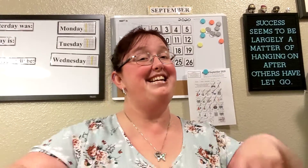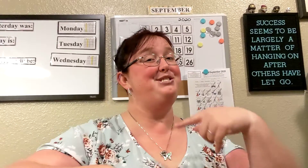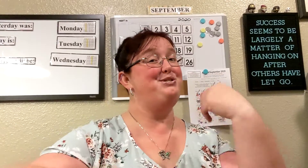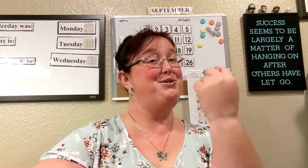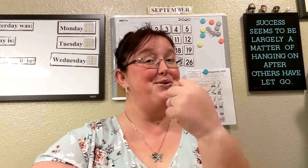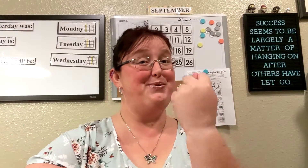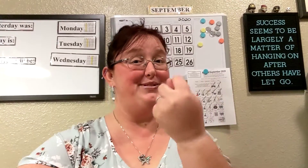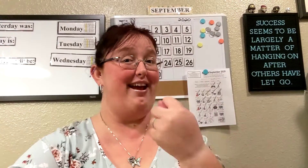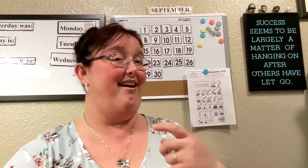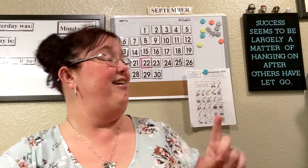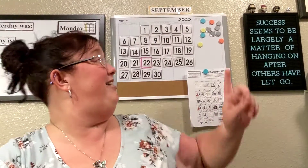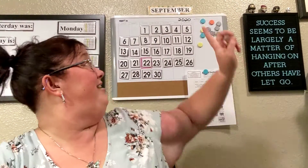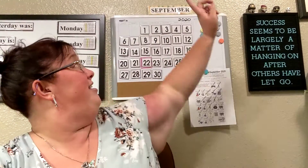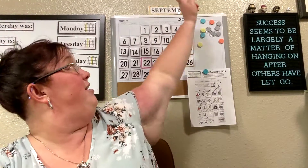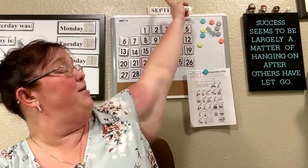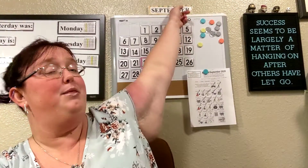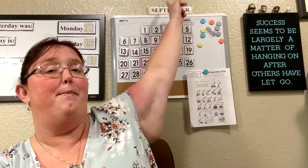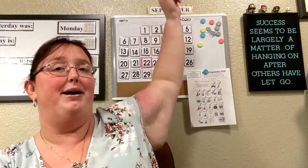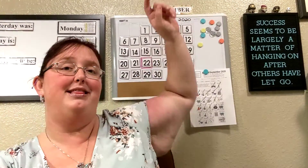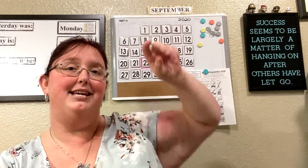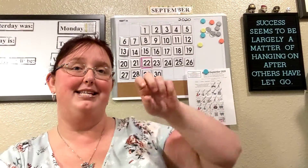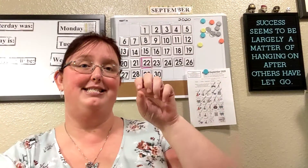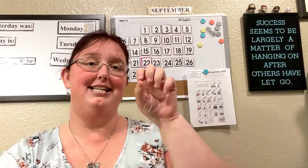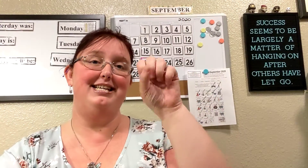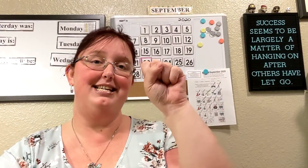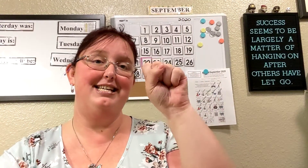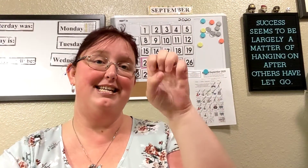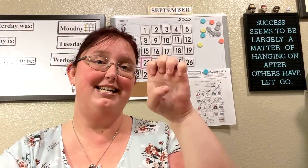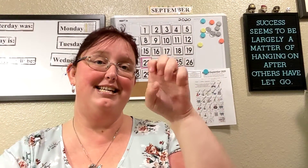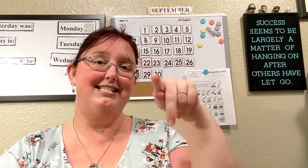is Tuesday. The month is